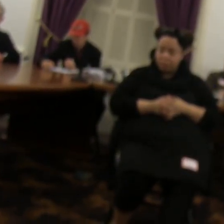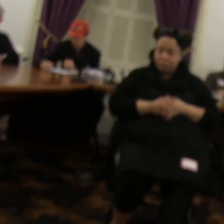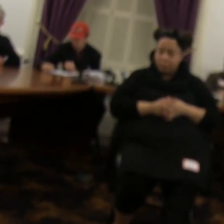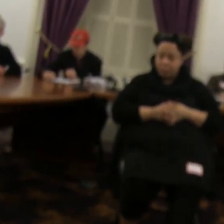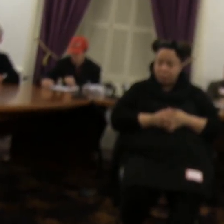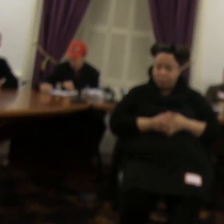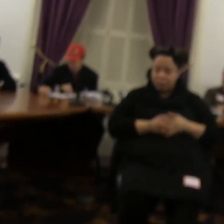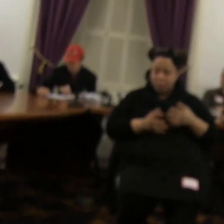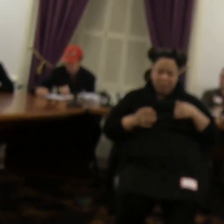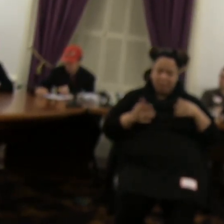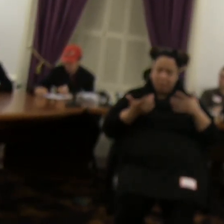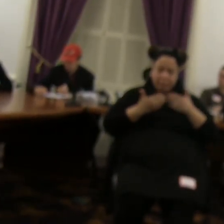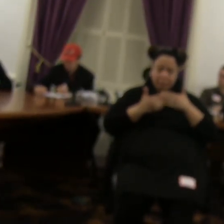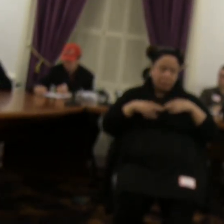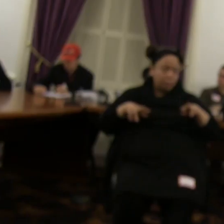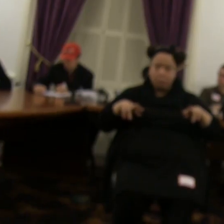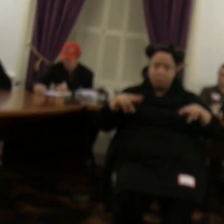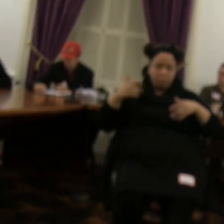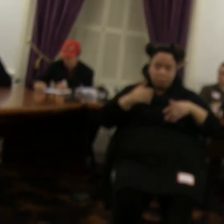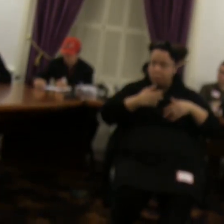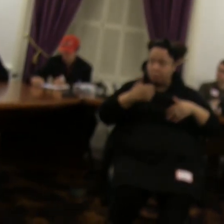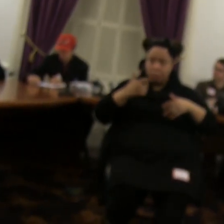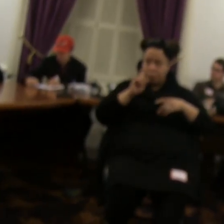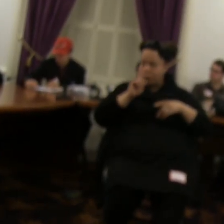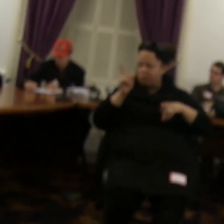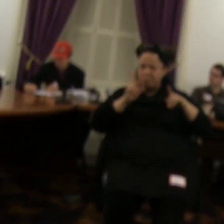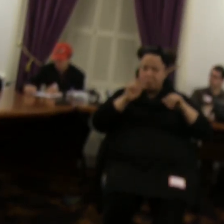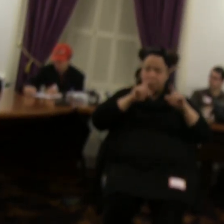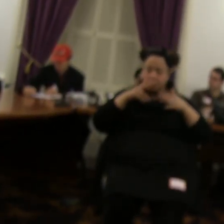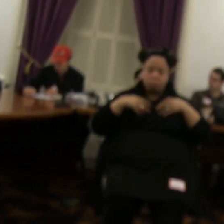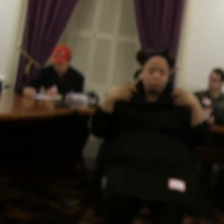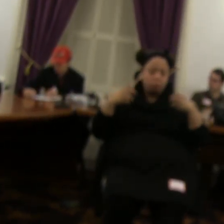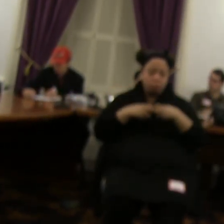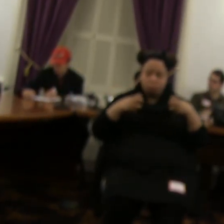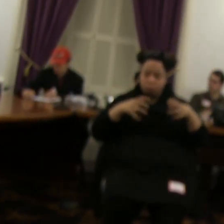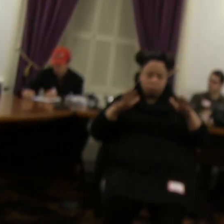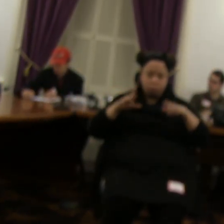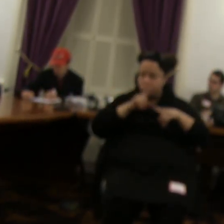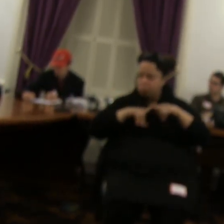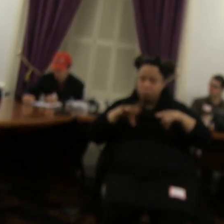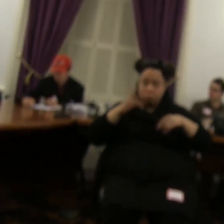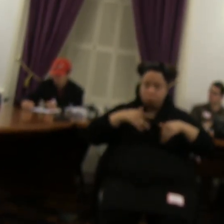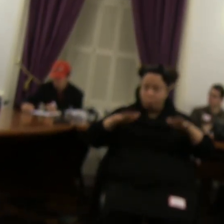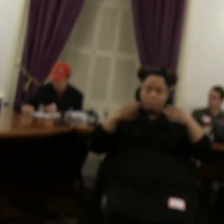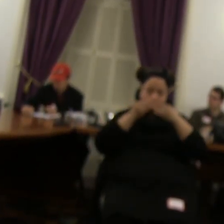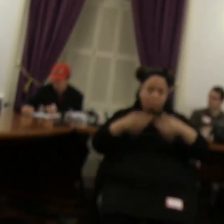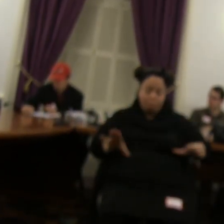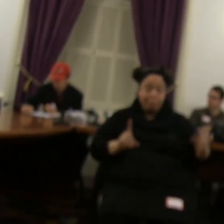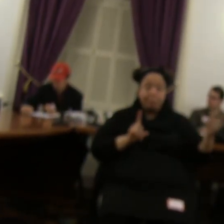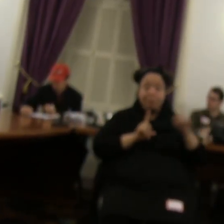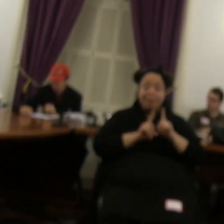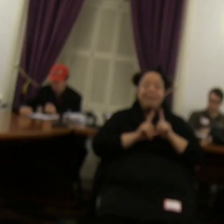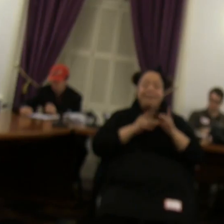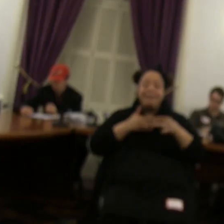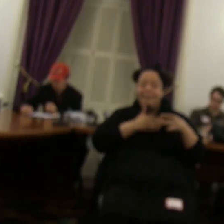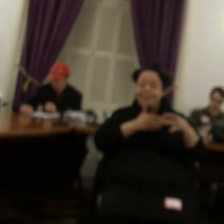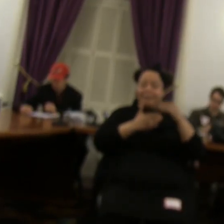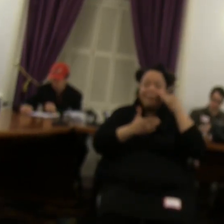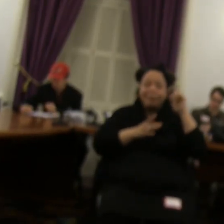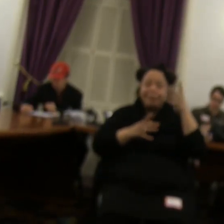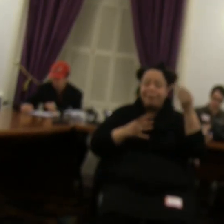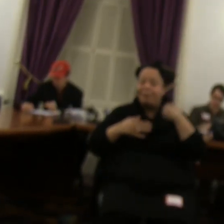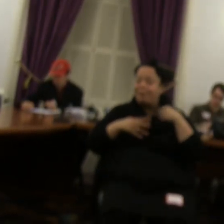But that way, I feel that but that's it. I get confused with